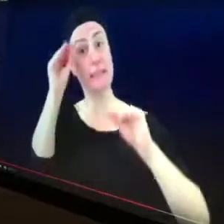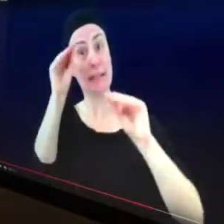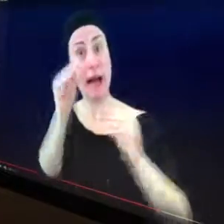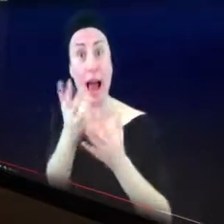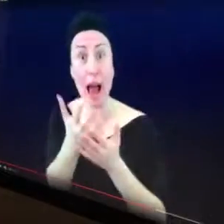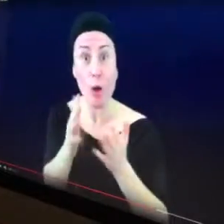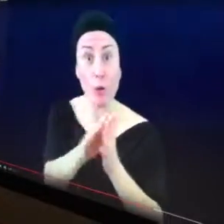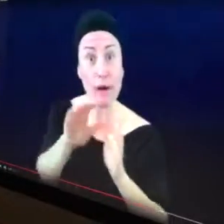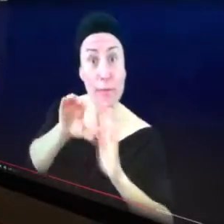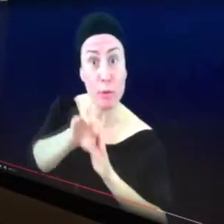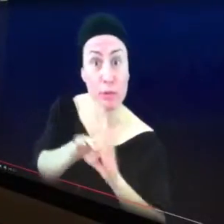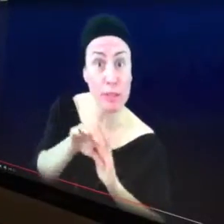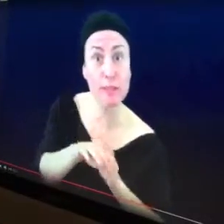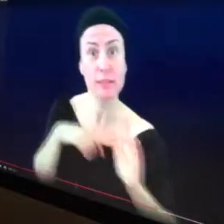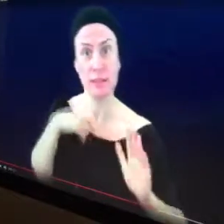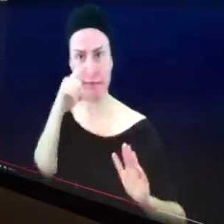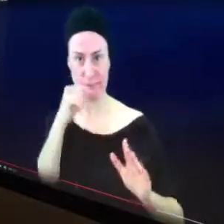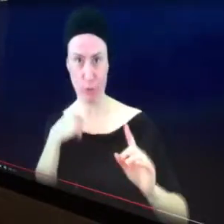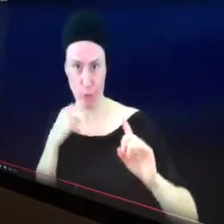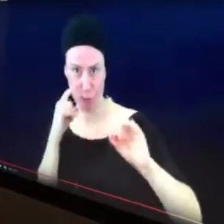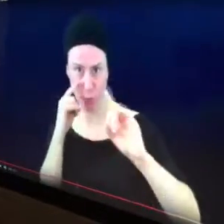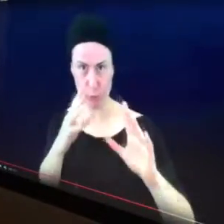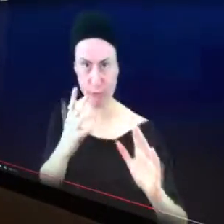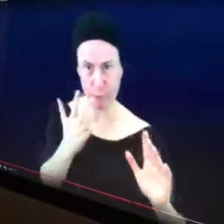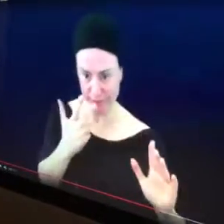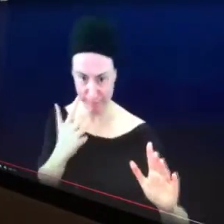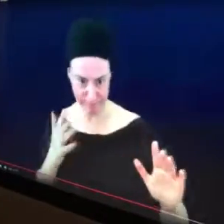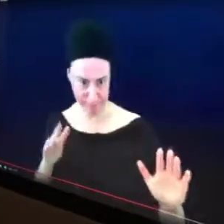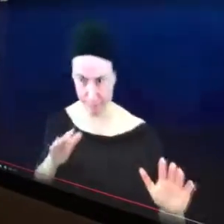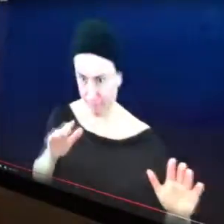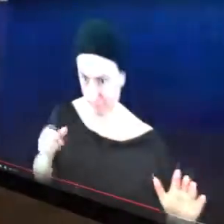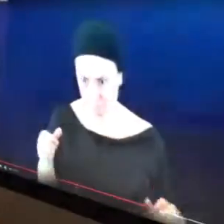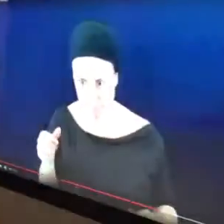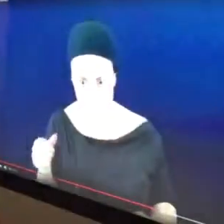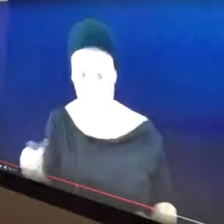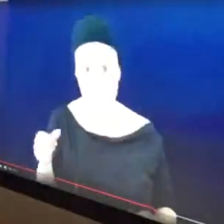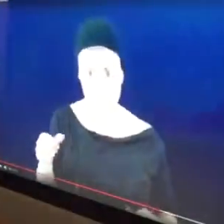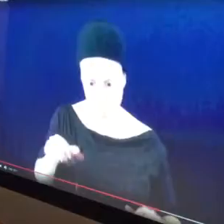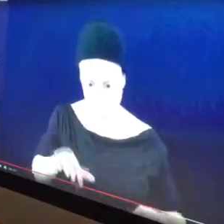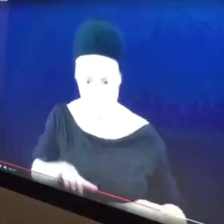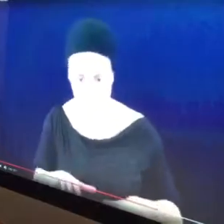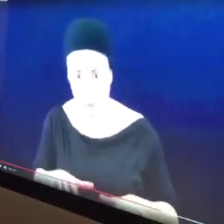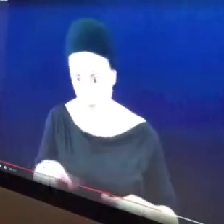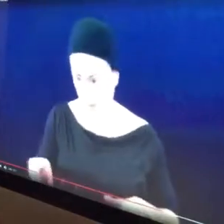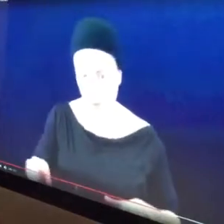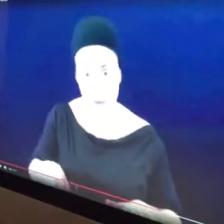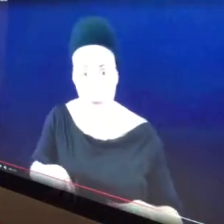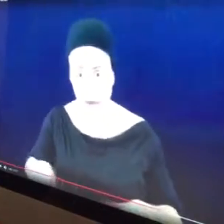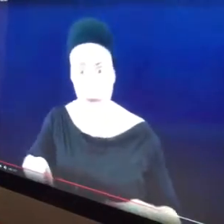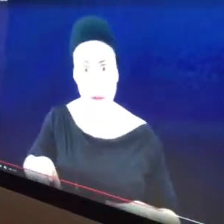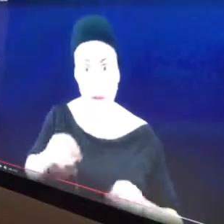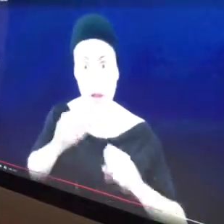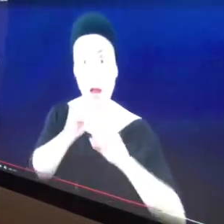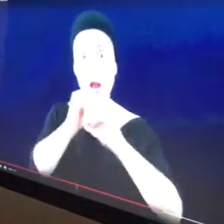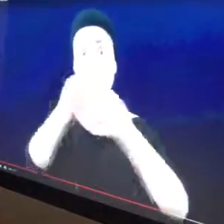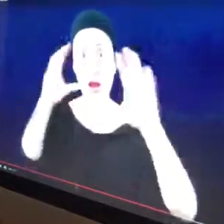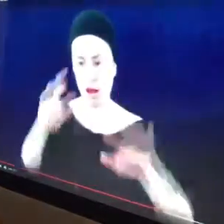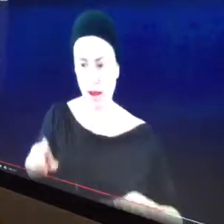watch the story being told and to conceptualise what it looks like. If I'm showing someone how to use a computer, for example, I press the on button, I navigate